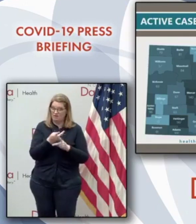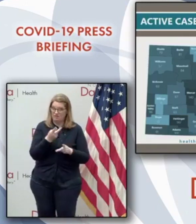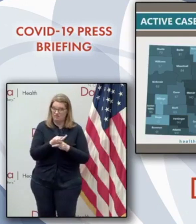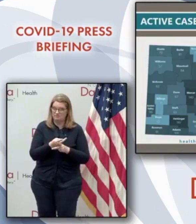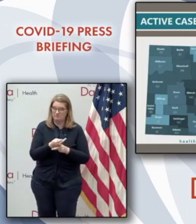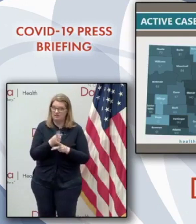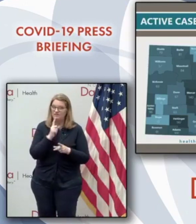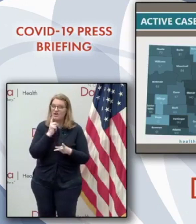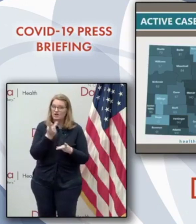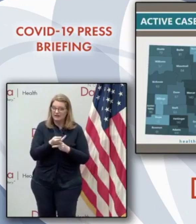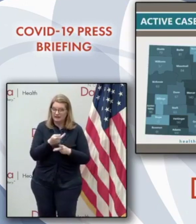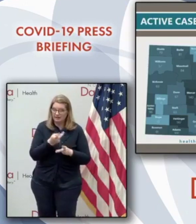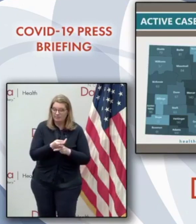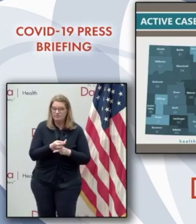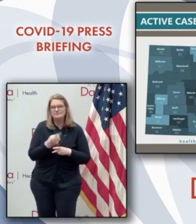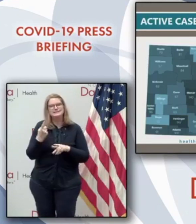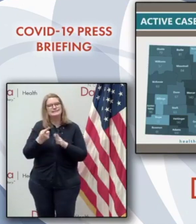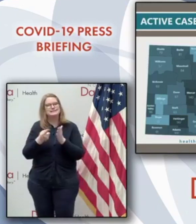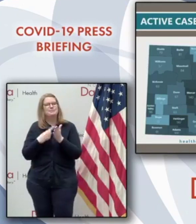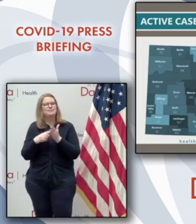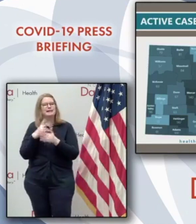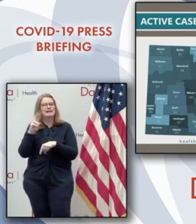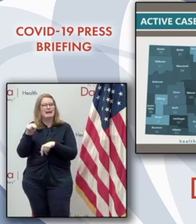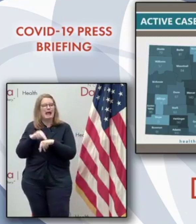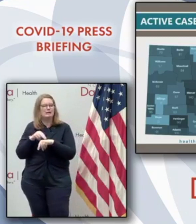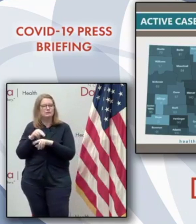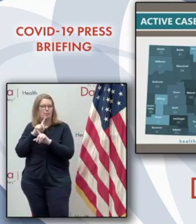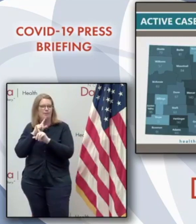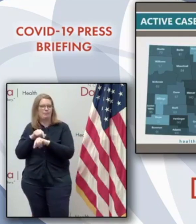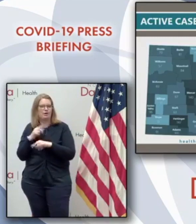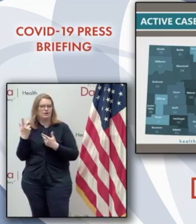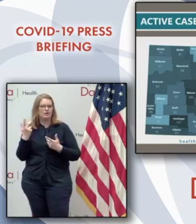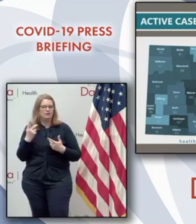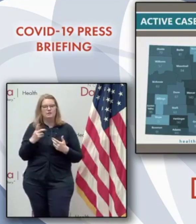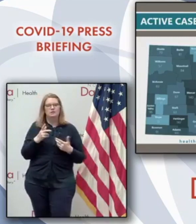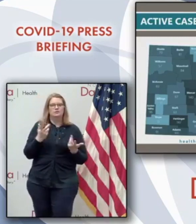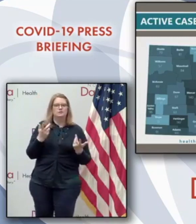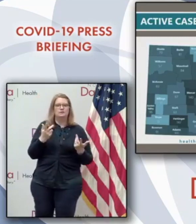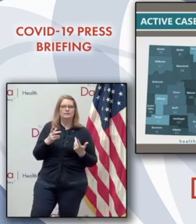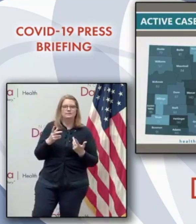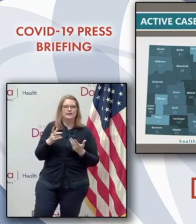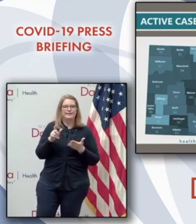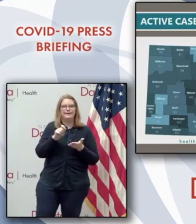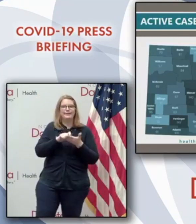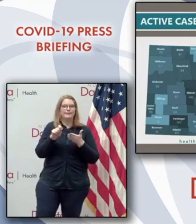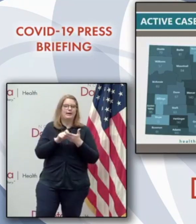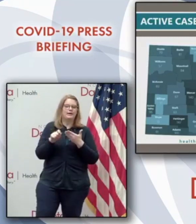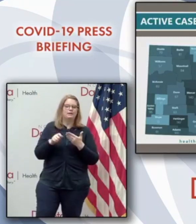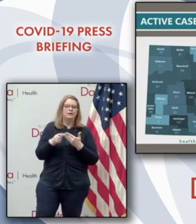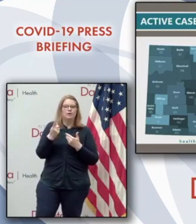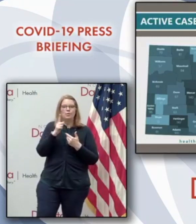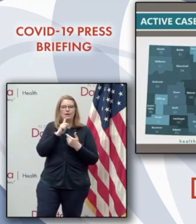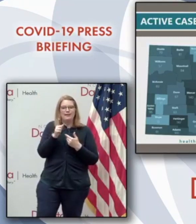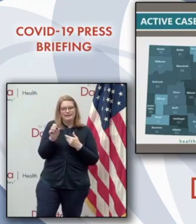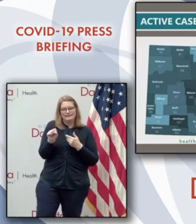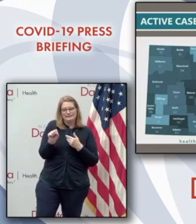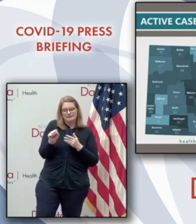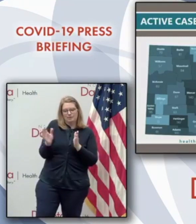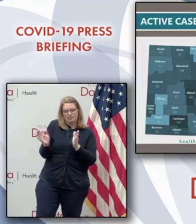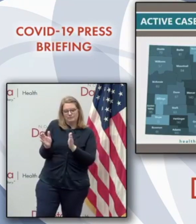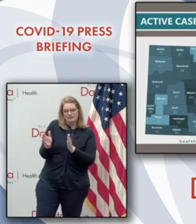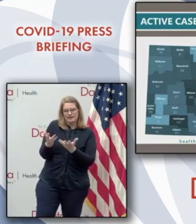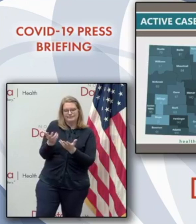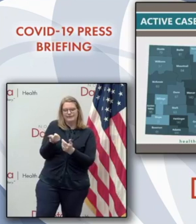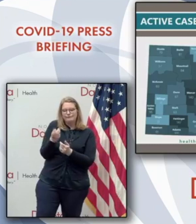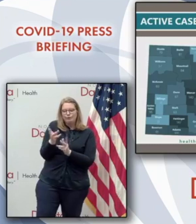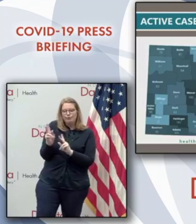mistake the national media regularly does. So we're not going to, call out and write a statewide story about about a very small county with a very low